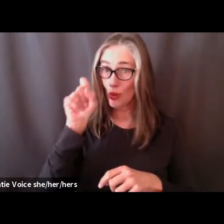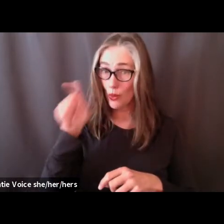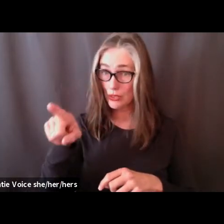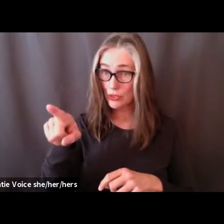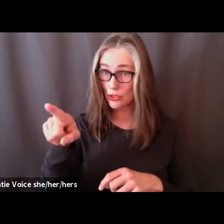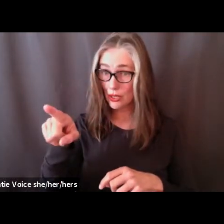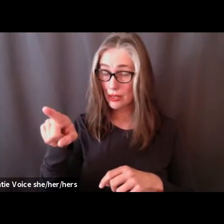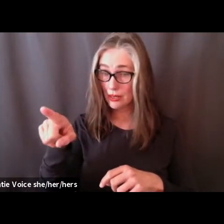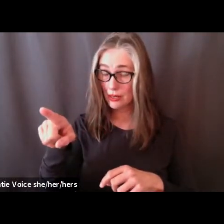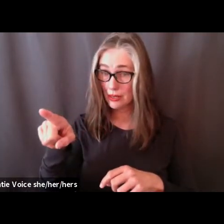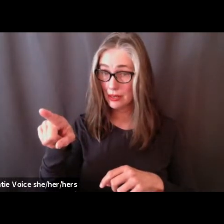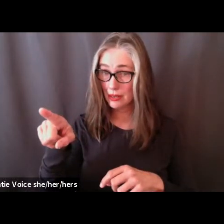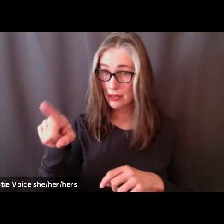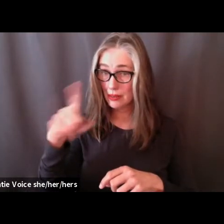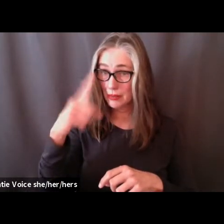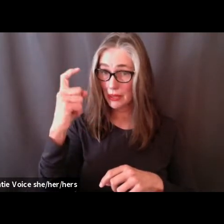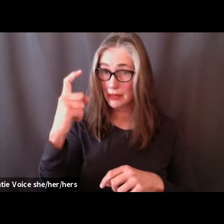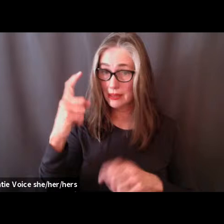you have a question at this moment?